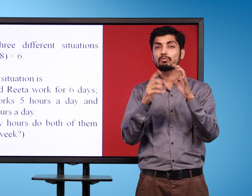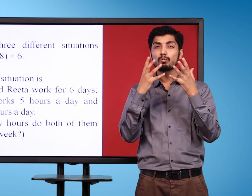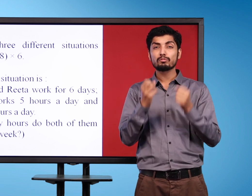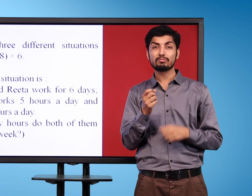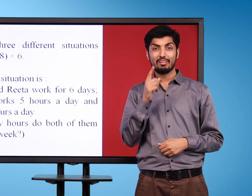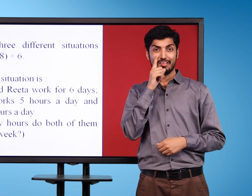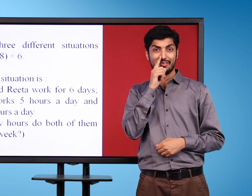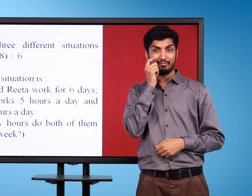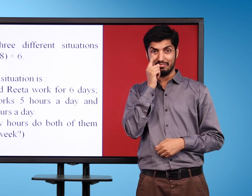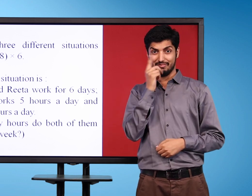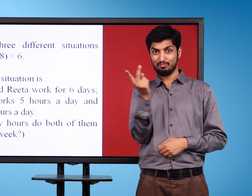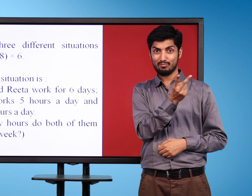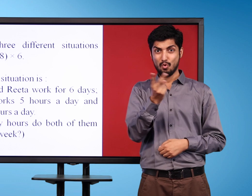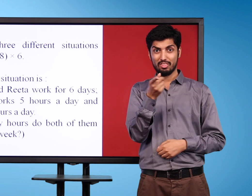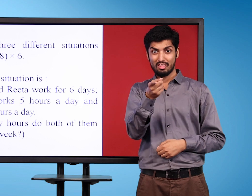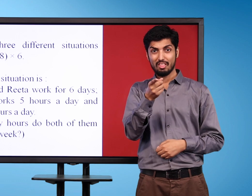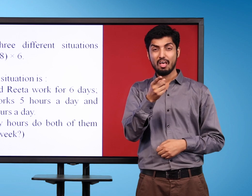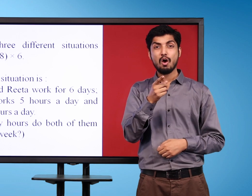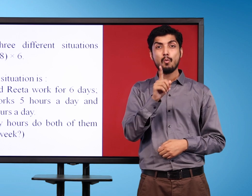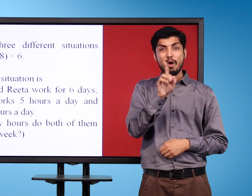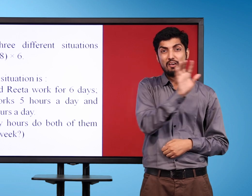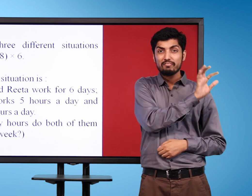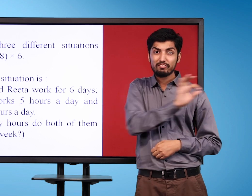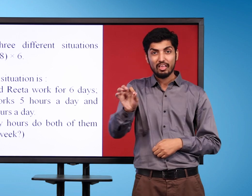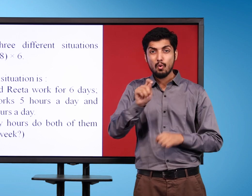How many hours do both of them work in a week?